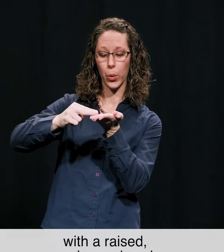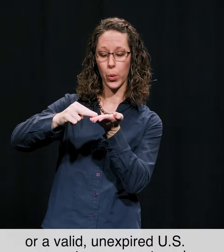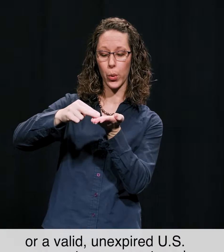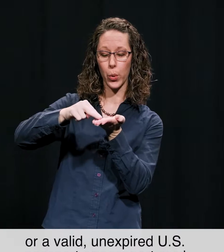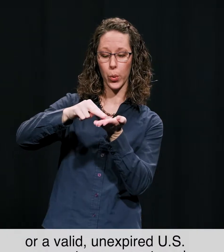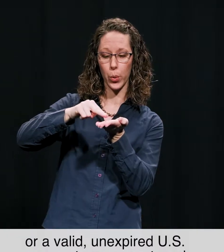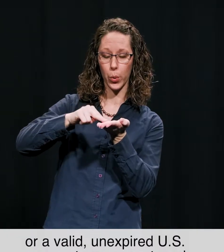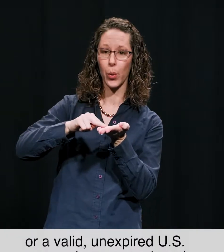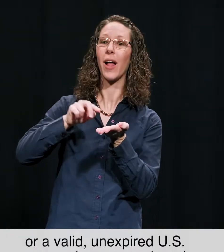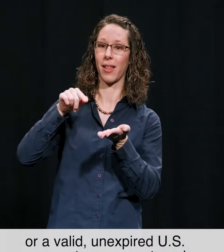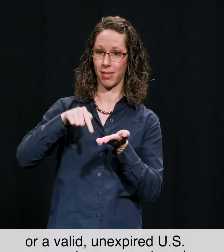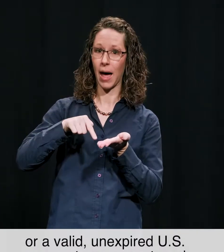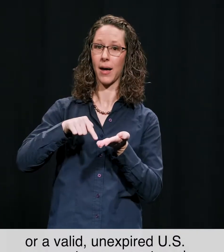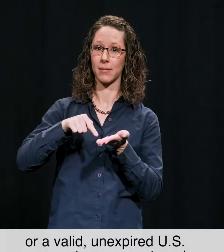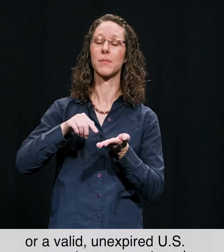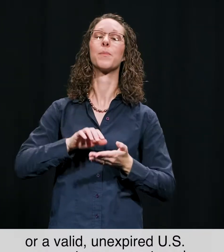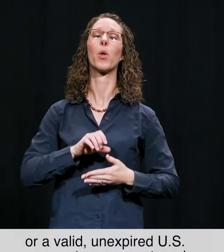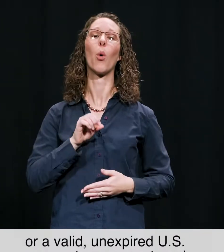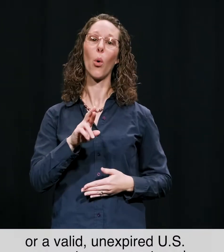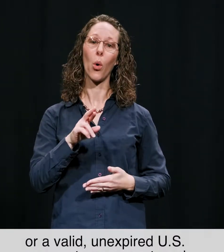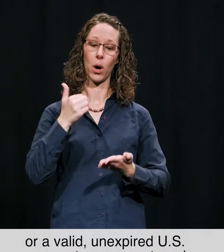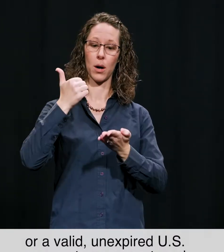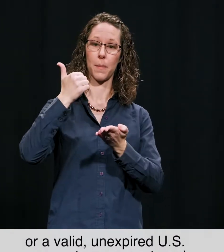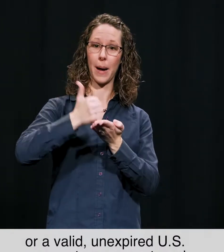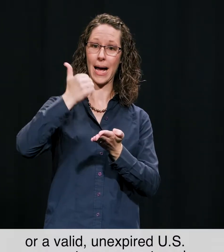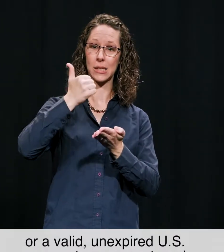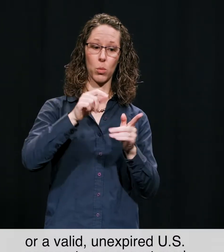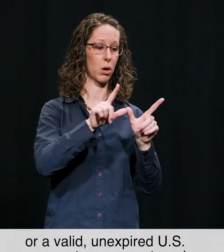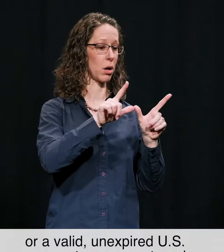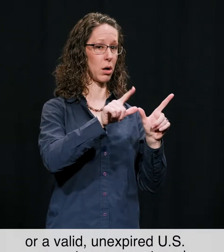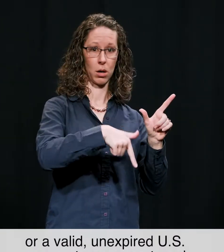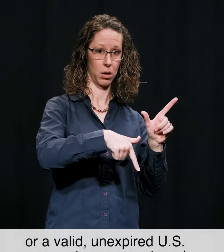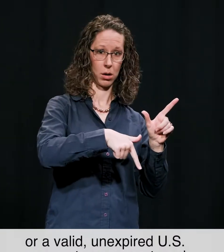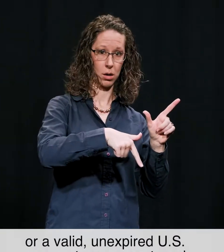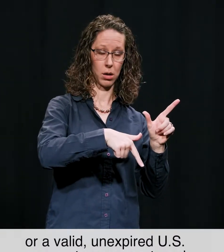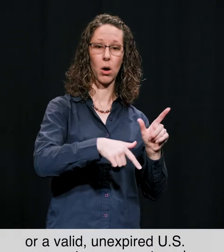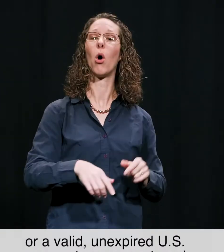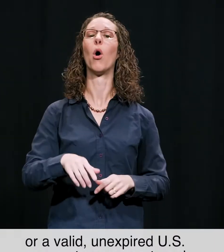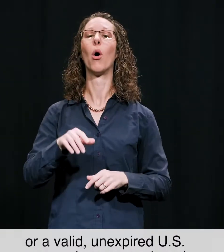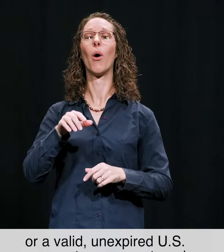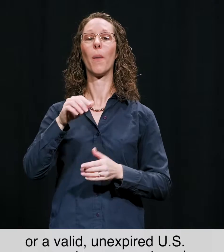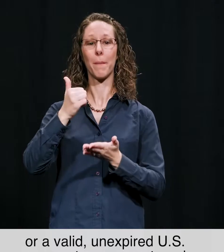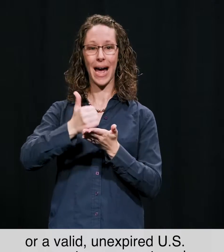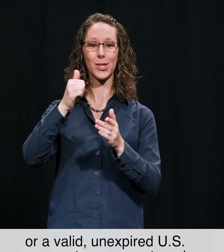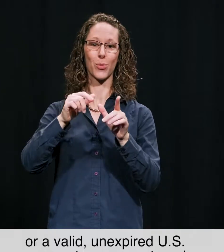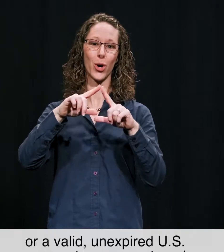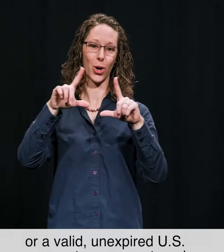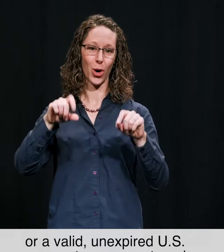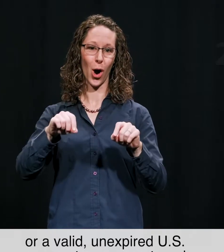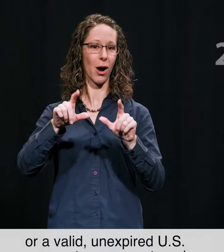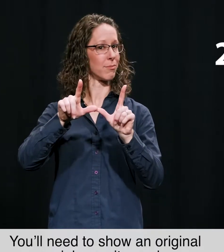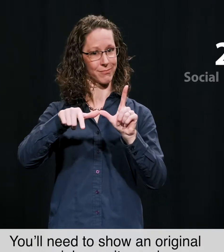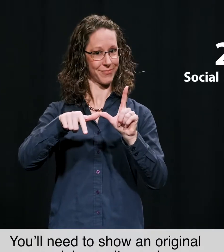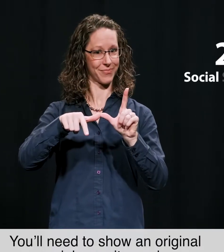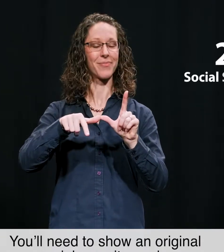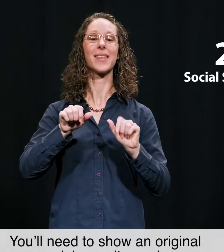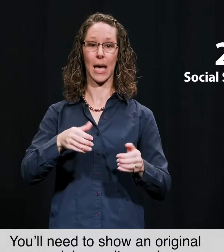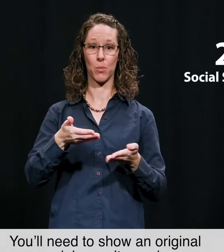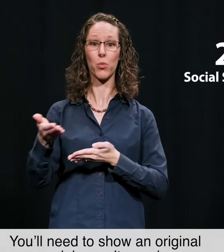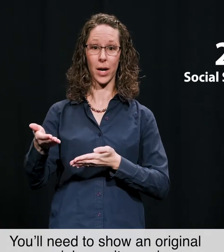or a valid, unexpired U.S. passport or passport card. You'll need to show an